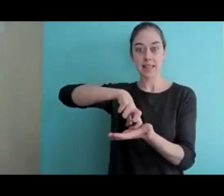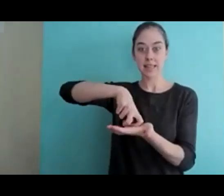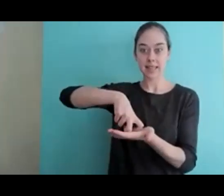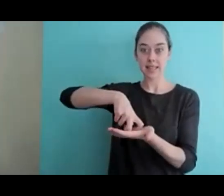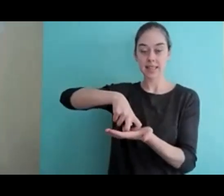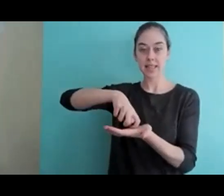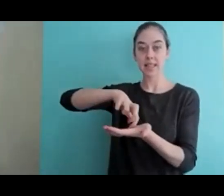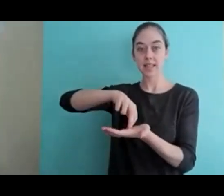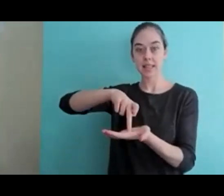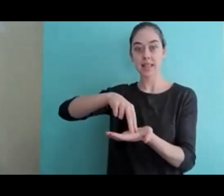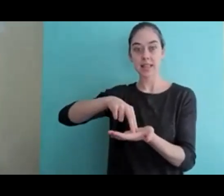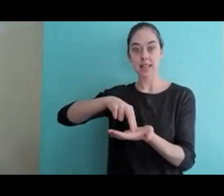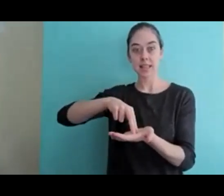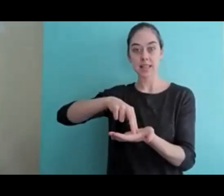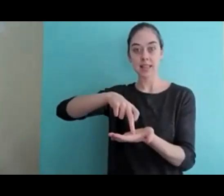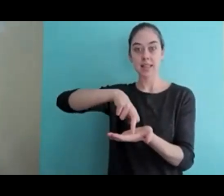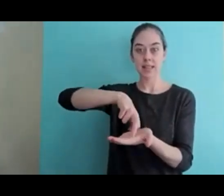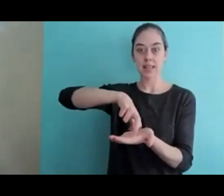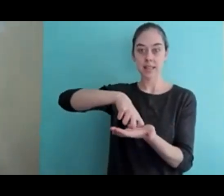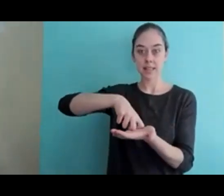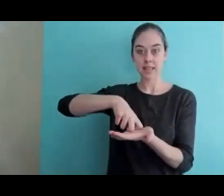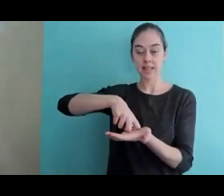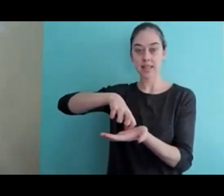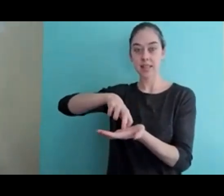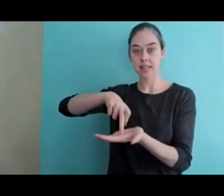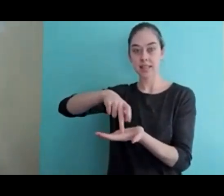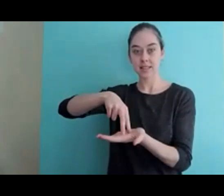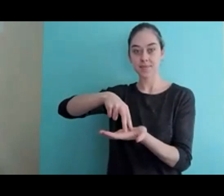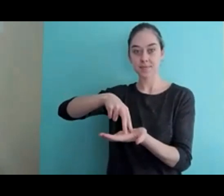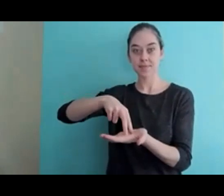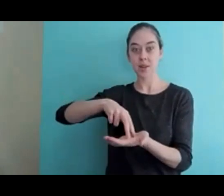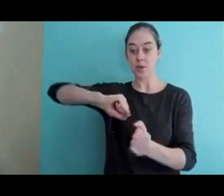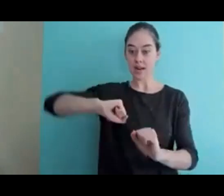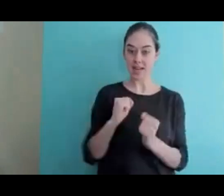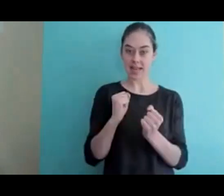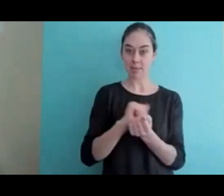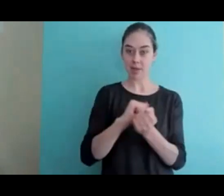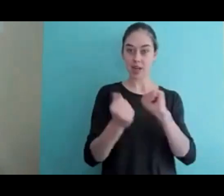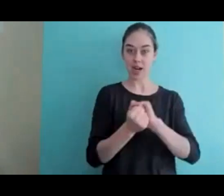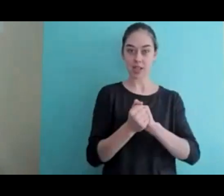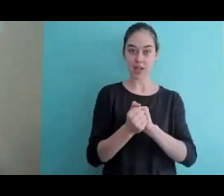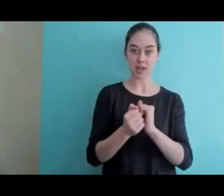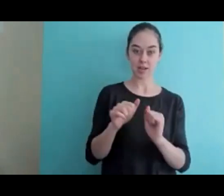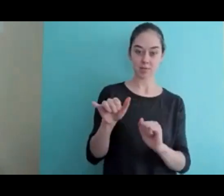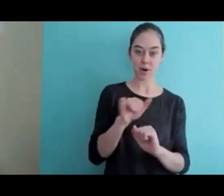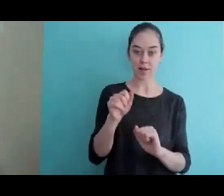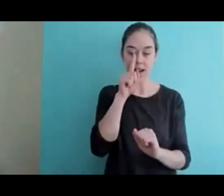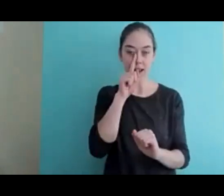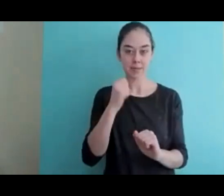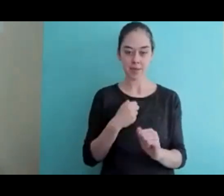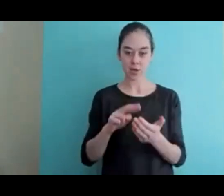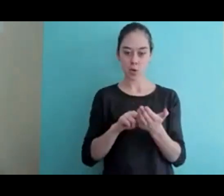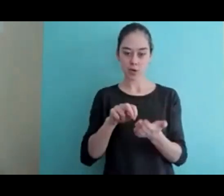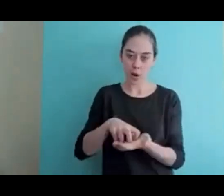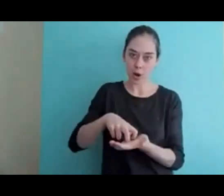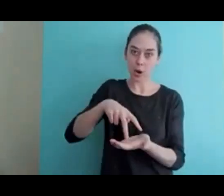on my knees. Then I'm changing, standing, back down. And I keep changing what leg I come up. Right,